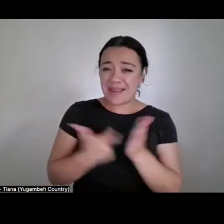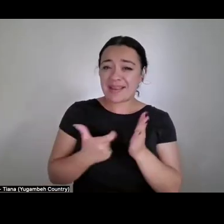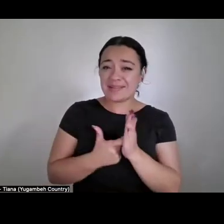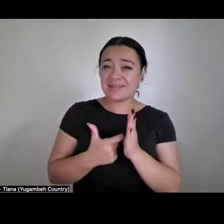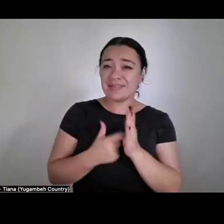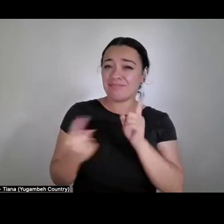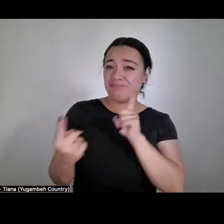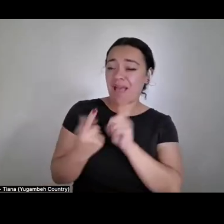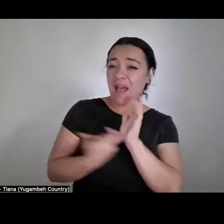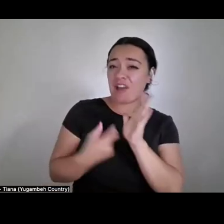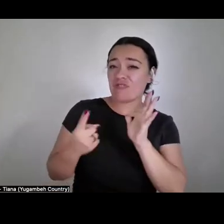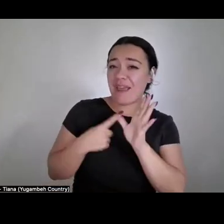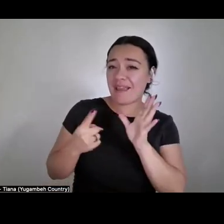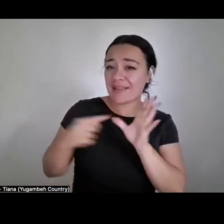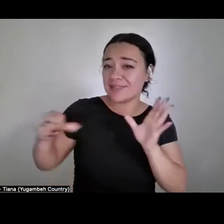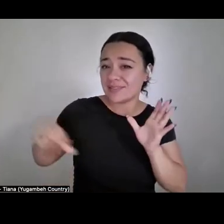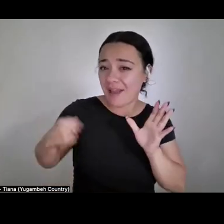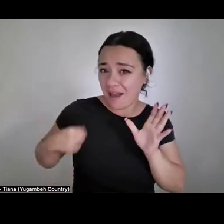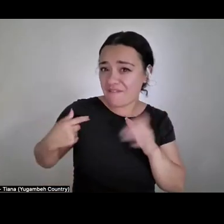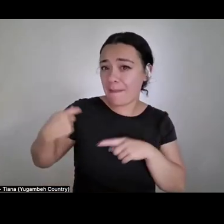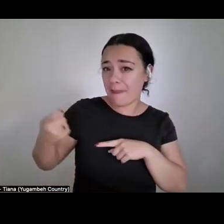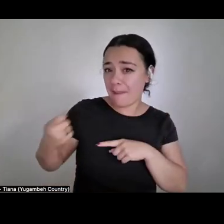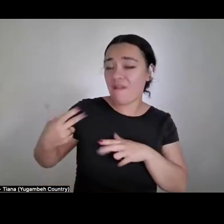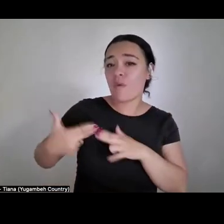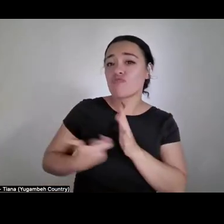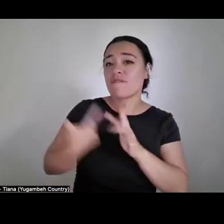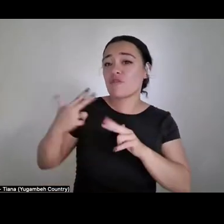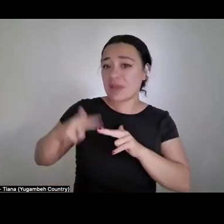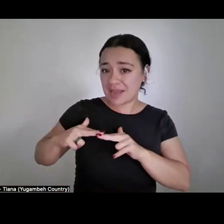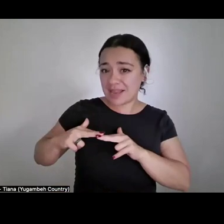member for a referee unless